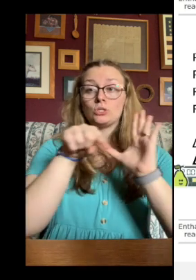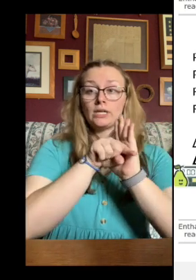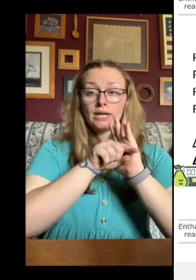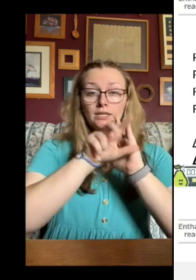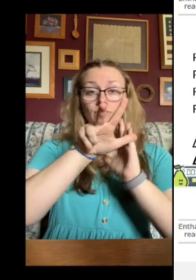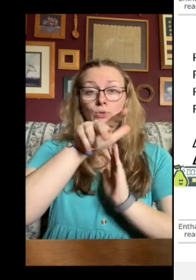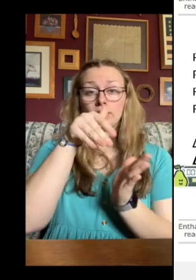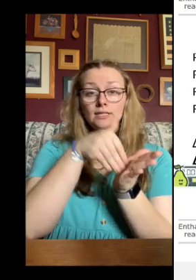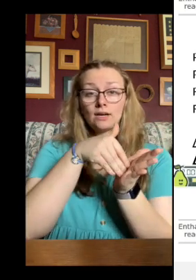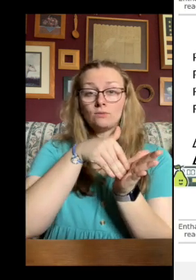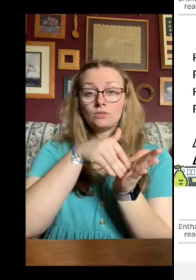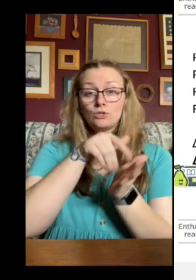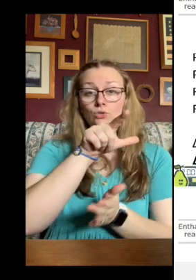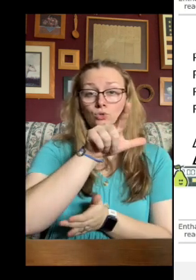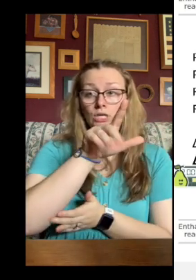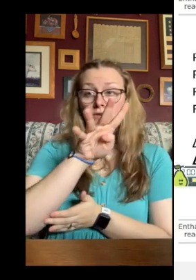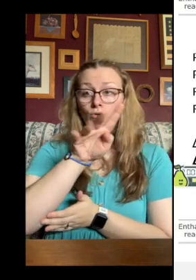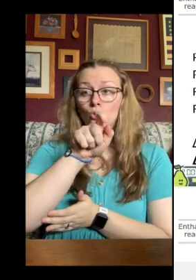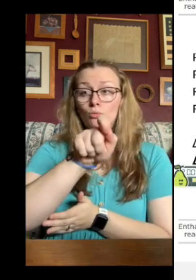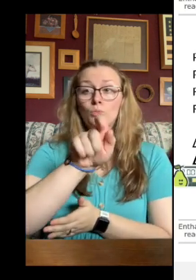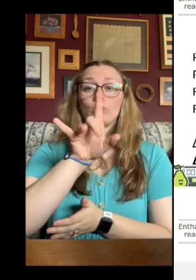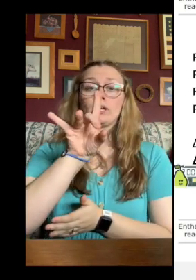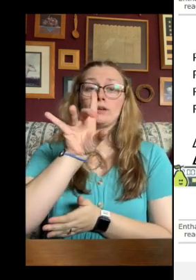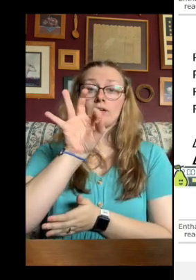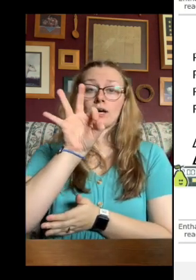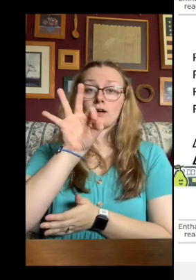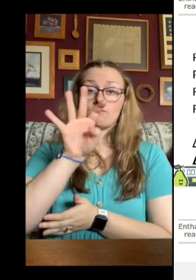3,024.94 minus negative